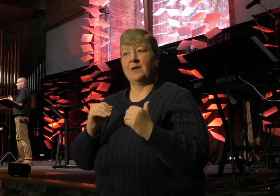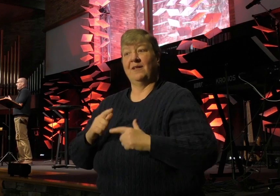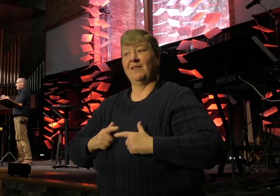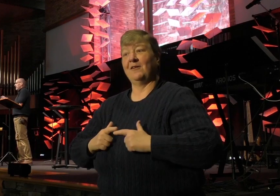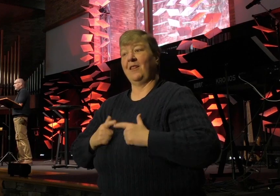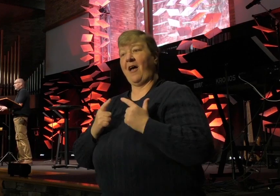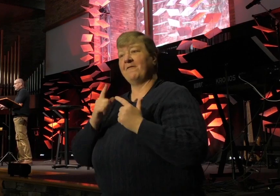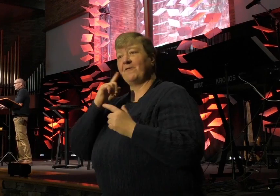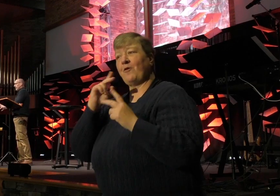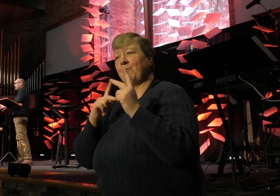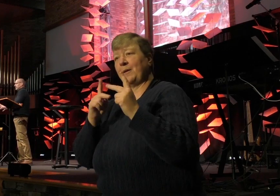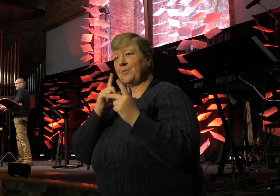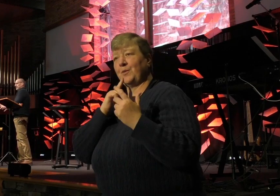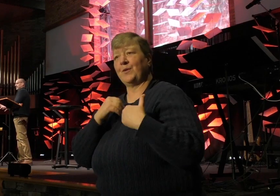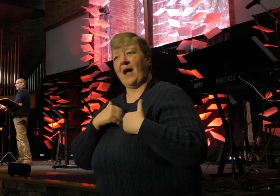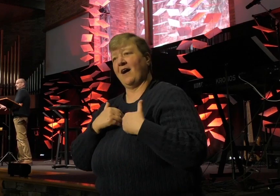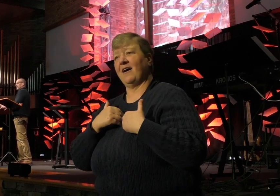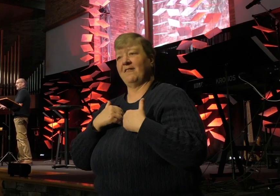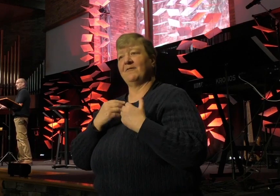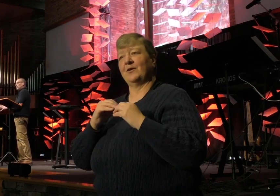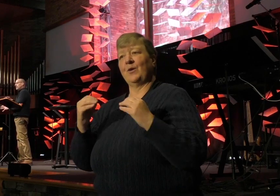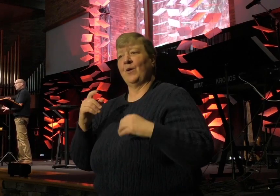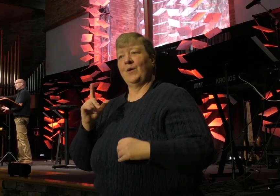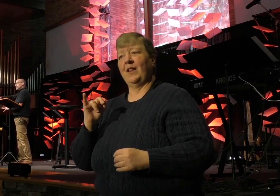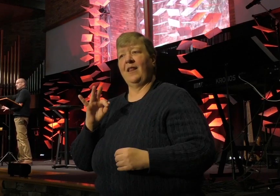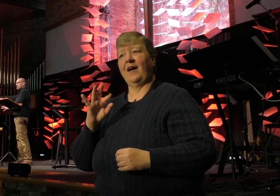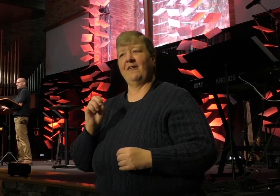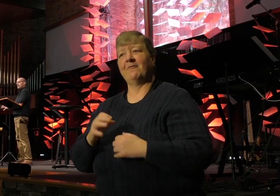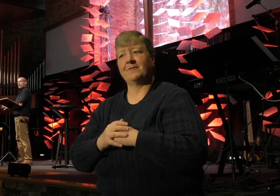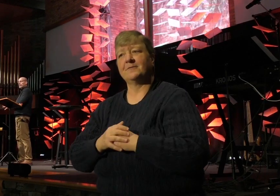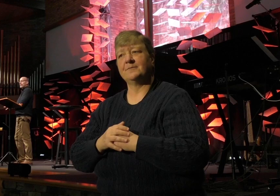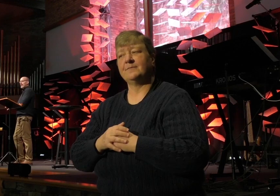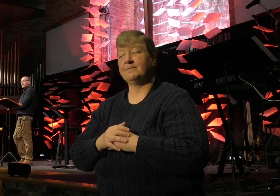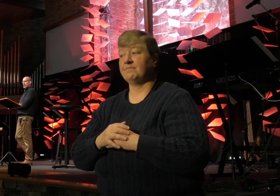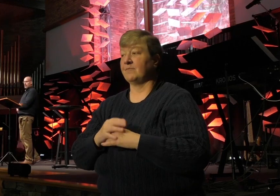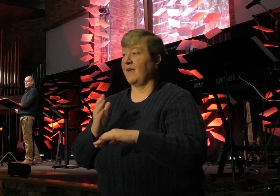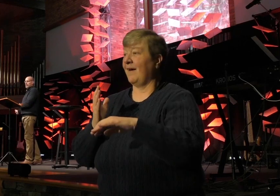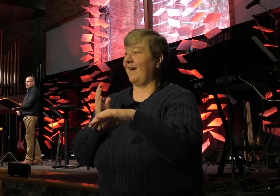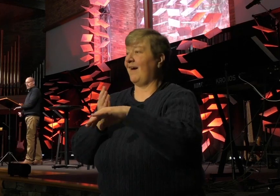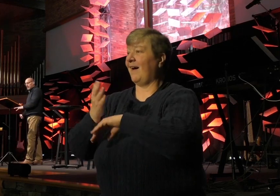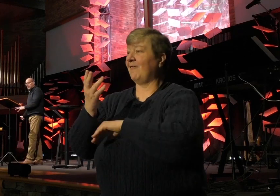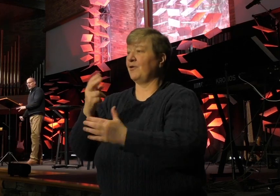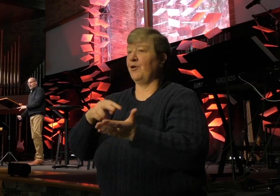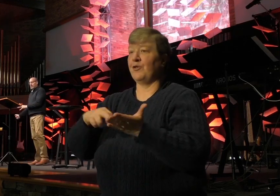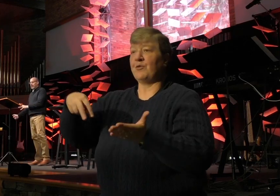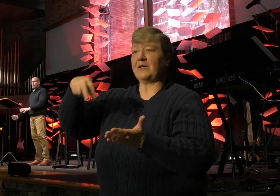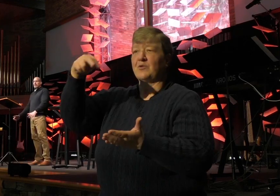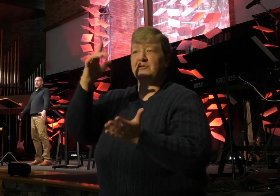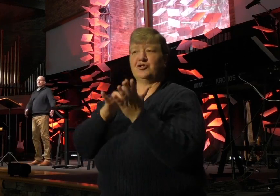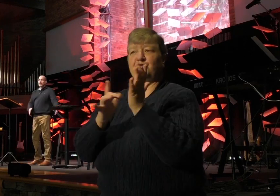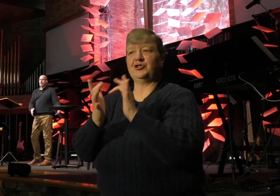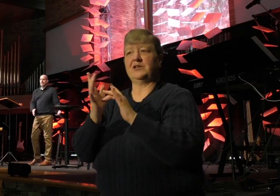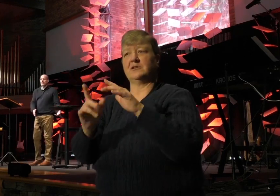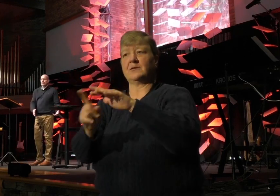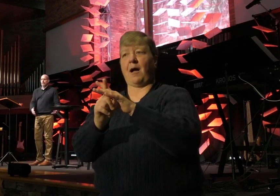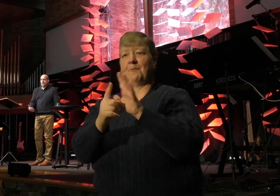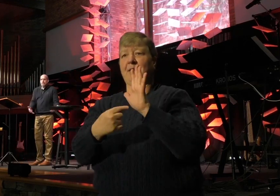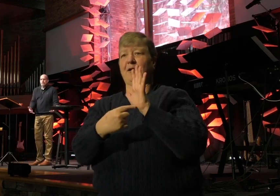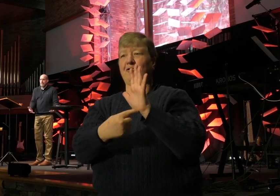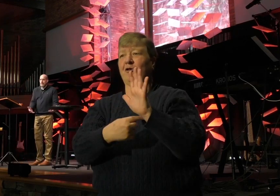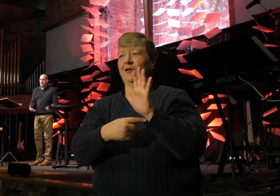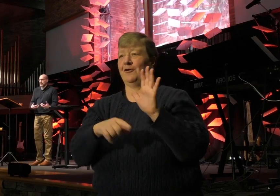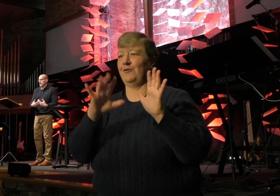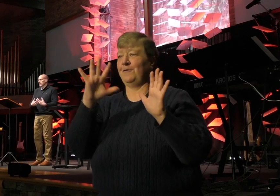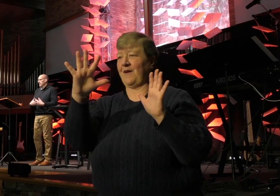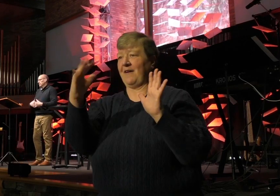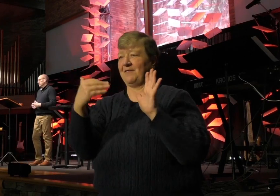neat. After the resurrection, you know, we know that Jesus appeared to over 500 people. Everybody knew where the empty tomb was. This